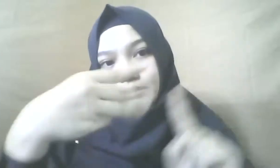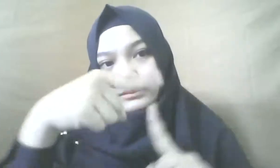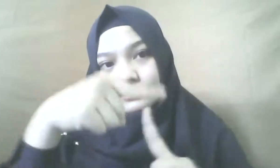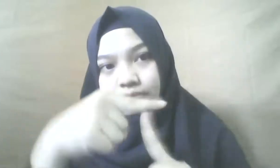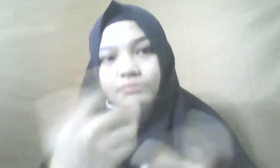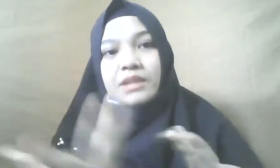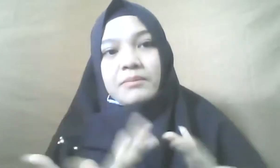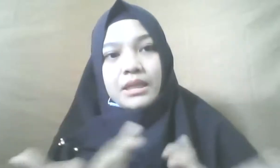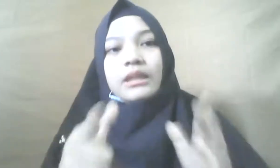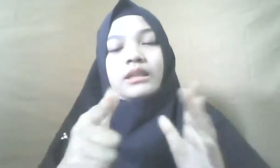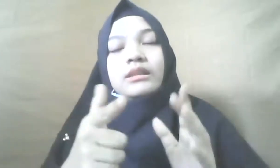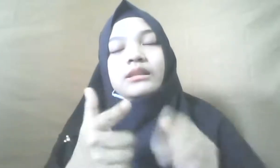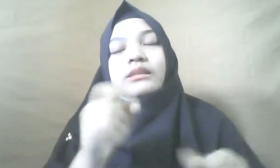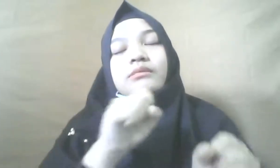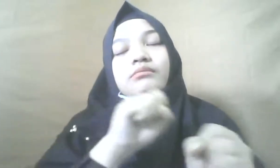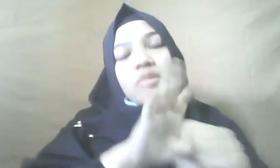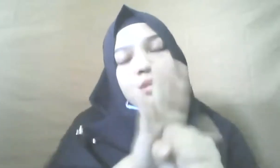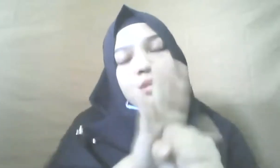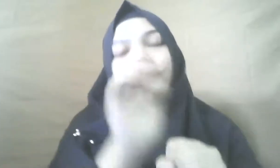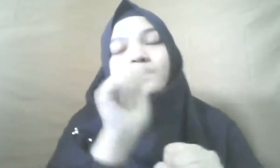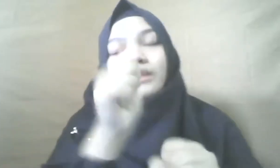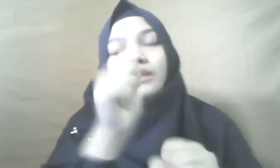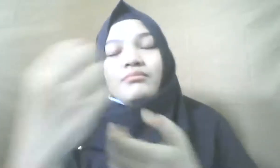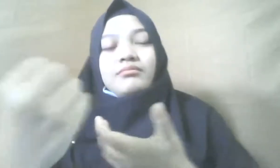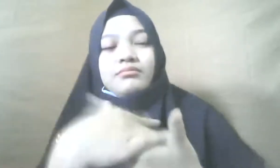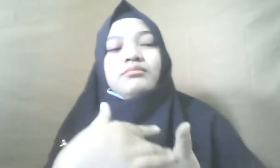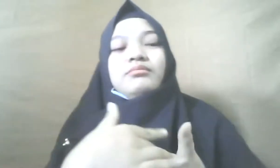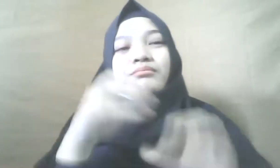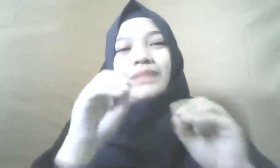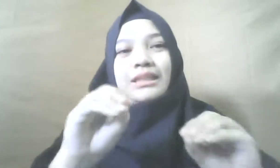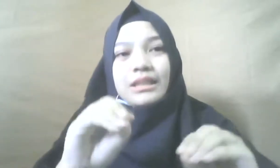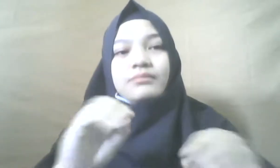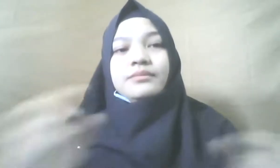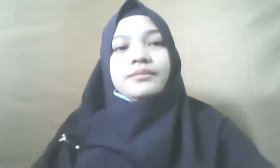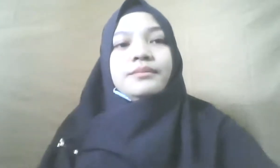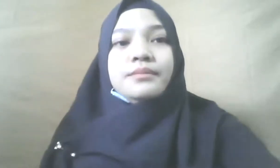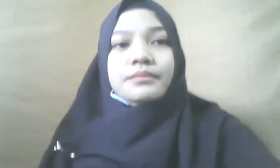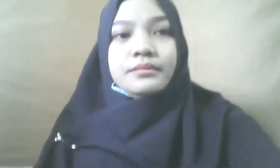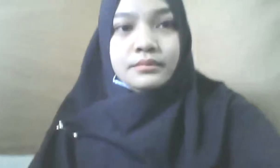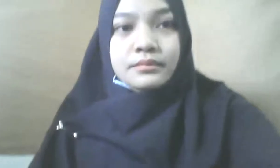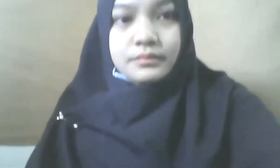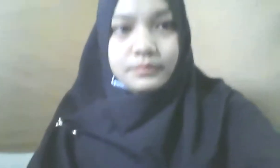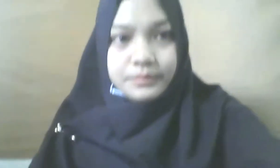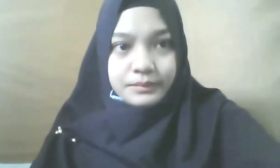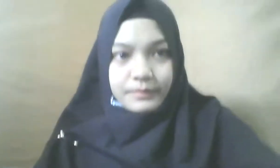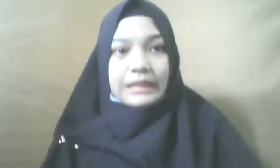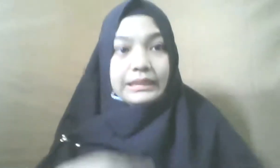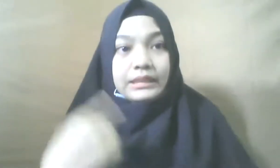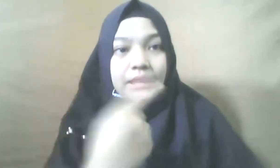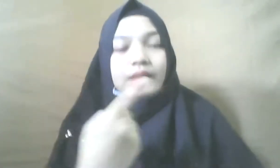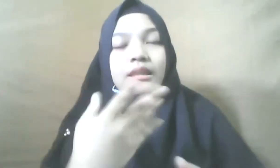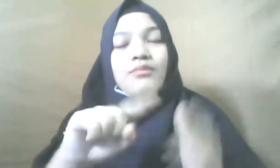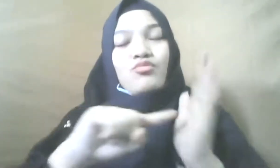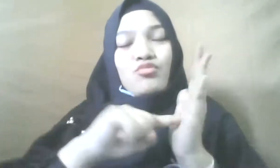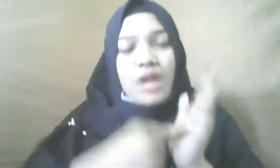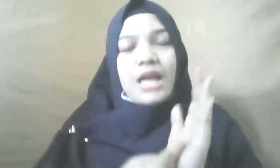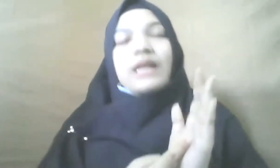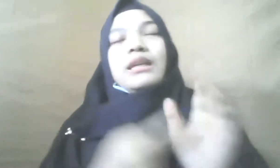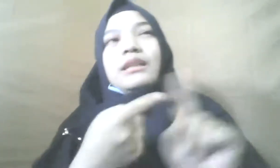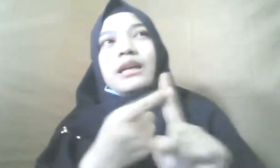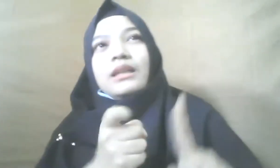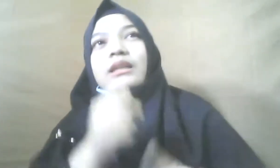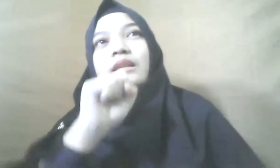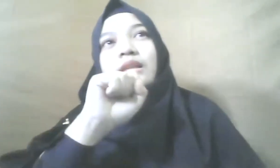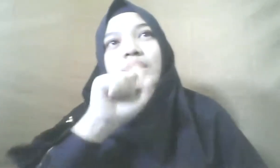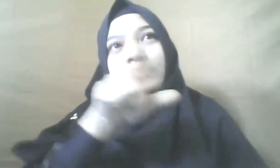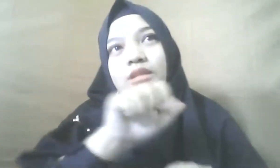with disabilities. So just briefly talking about AIDRAN, we started this in 2015 and we formally launched